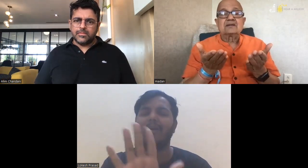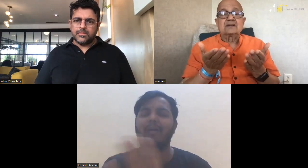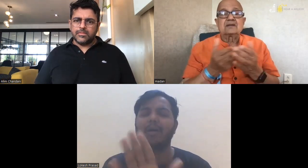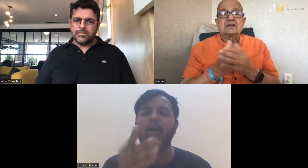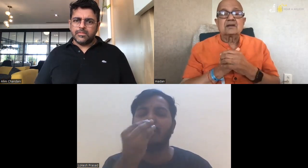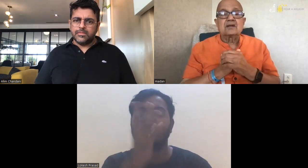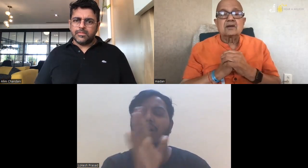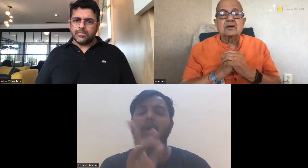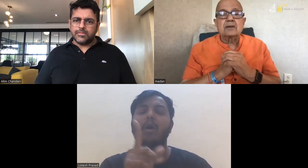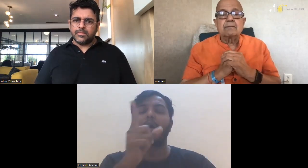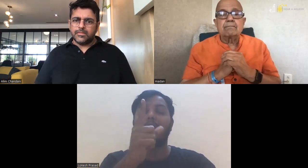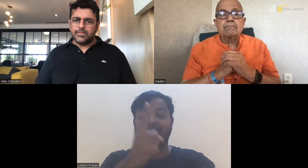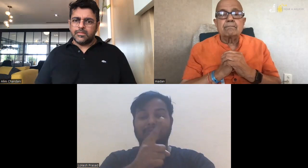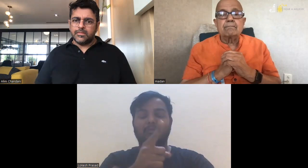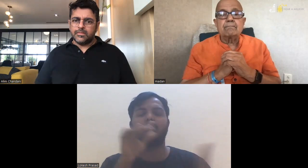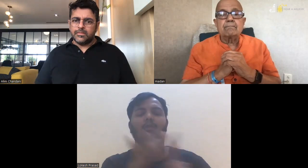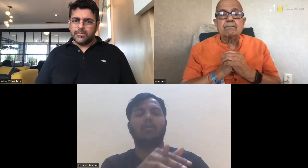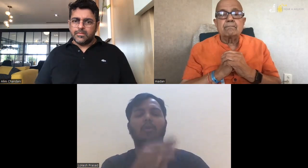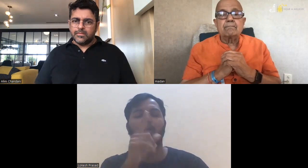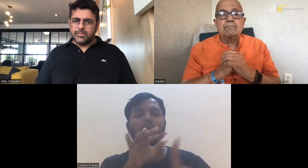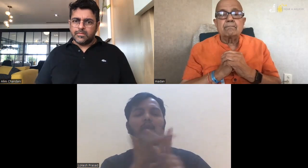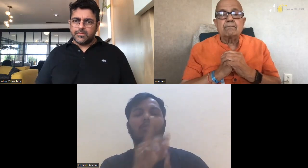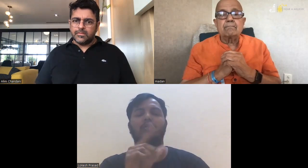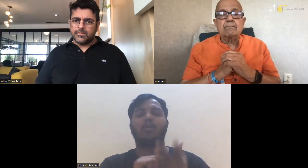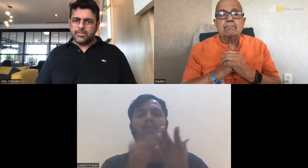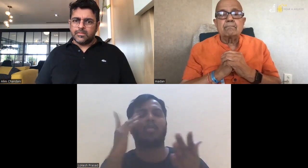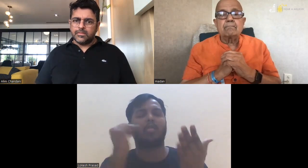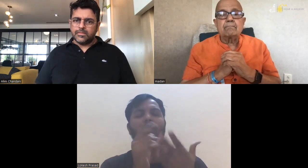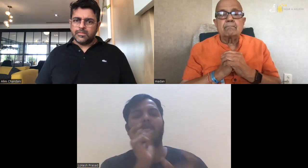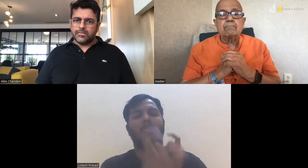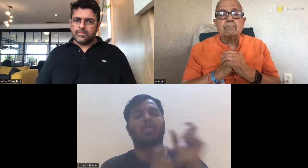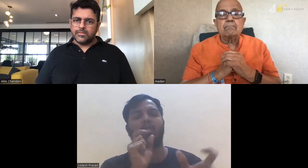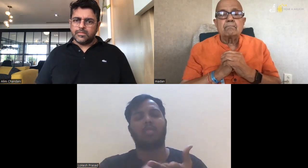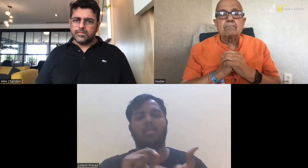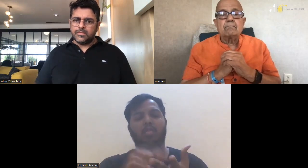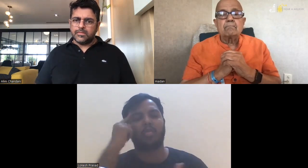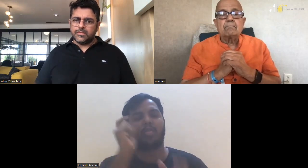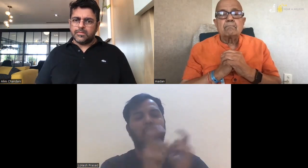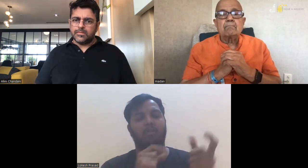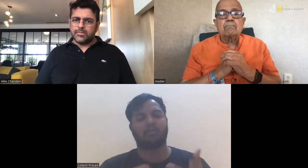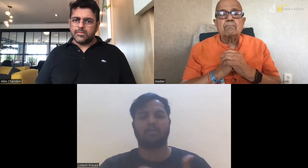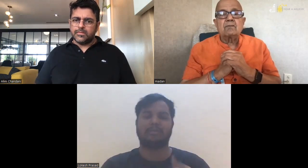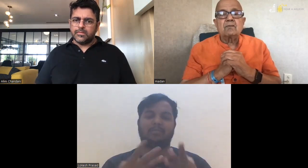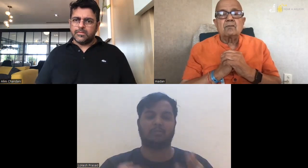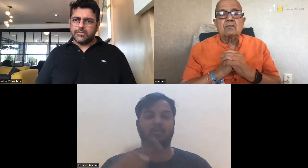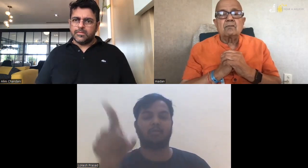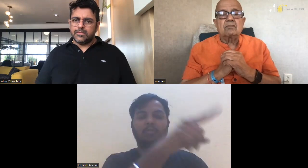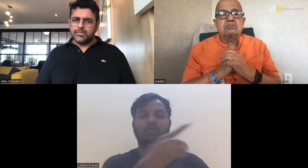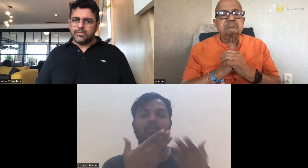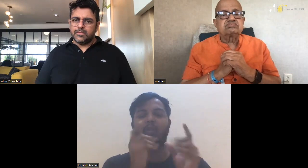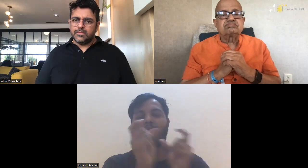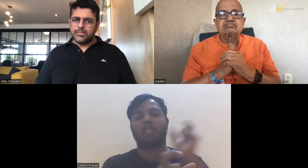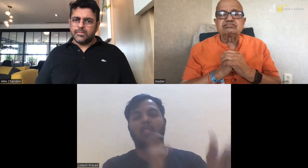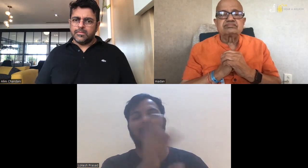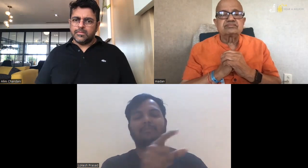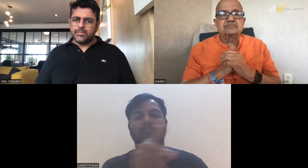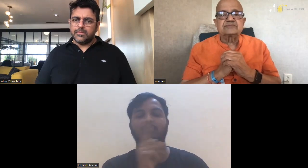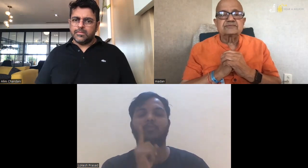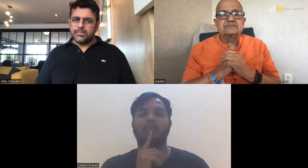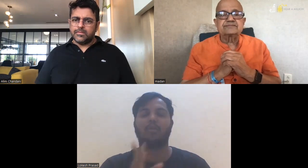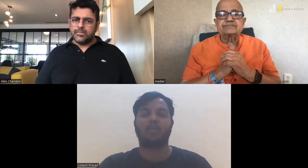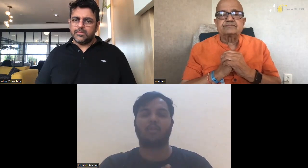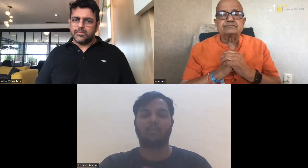See, in the four deaf schools, it's all been male. It's been male dominated, and there have been a few hearing women,